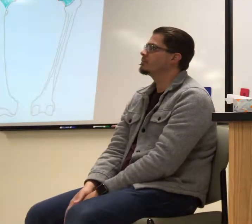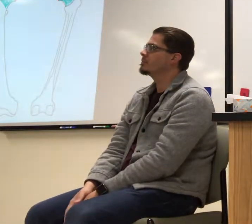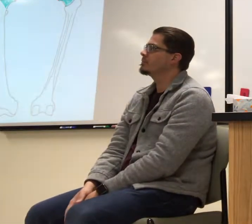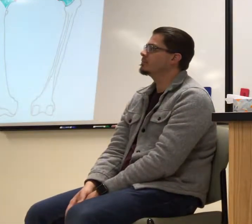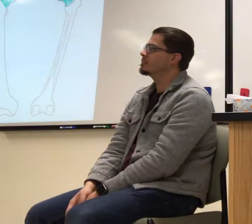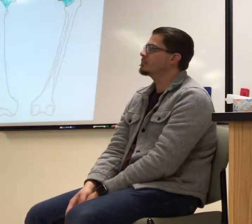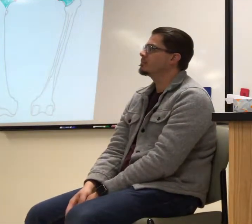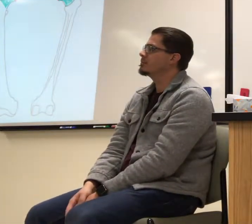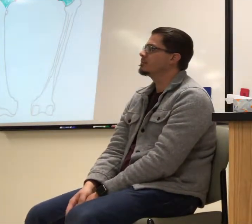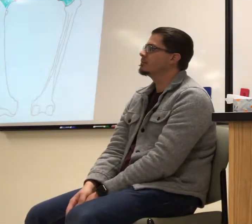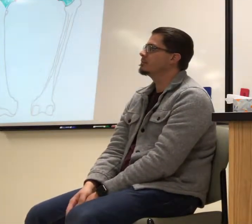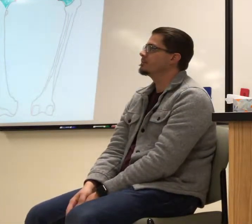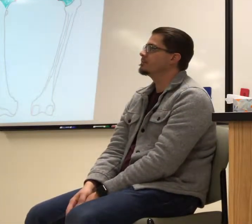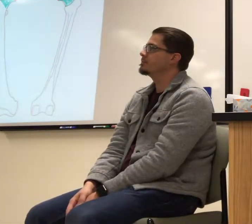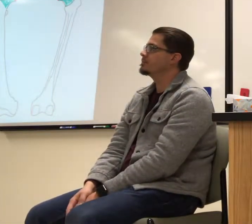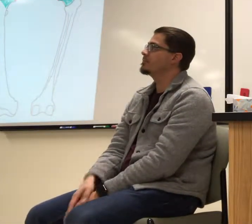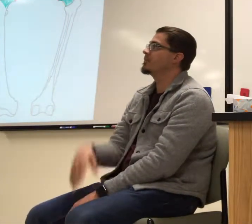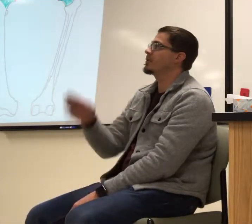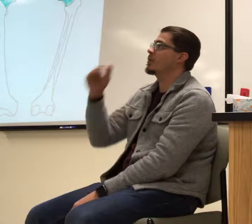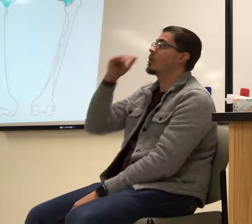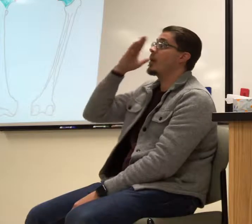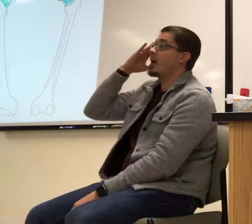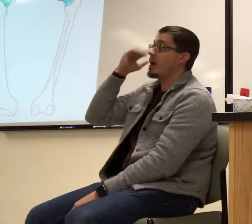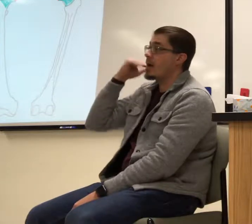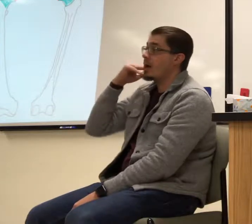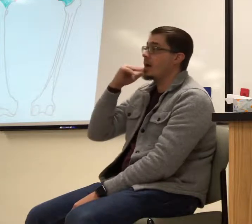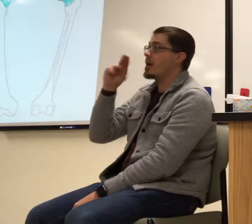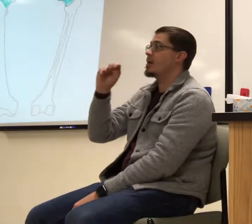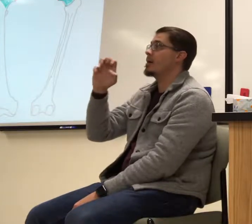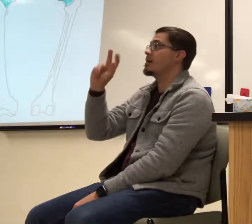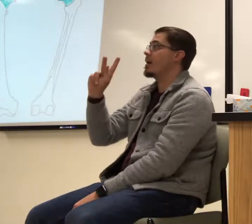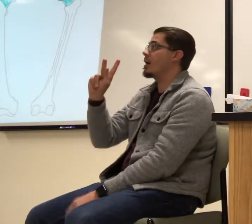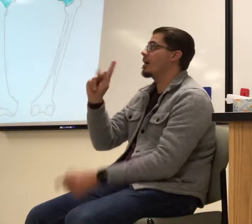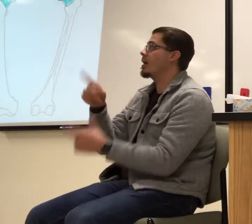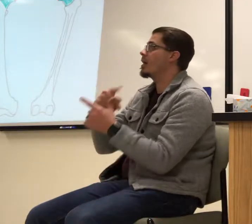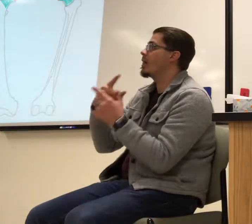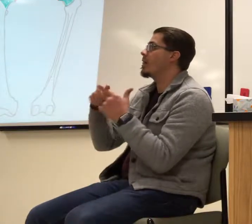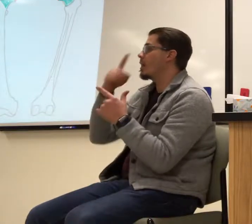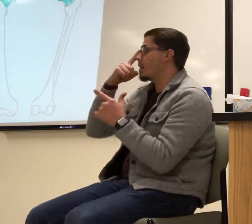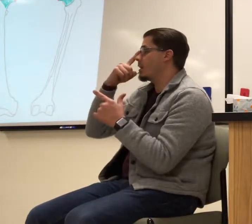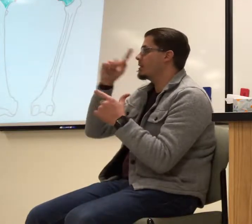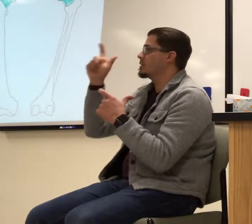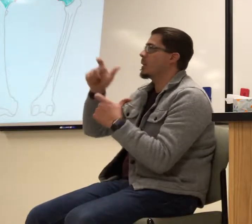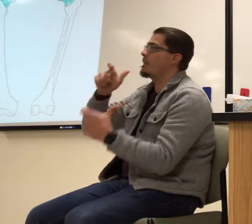Okay, so you got head, neck, and these big trochanters.